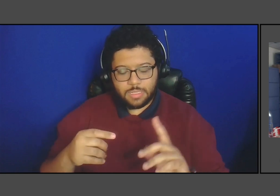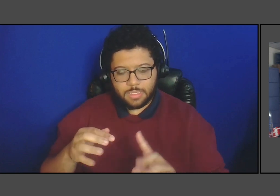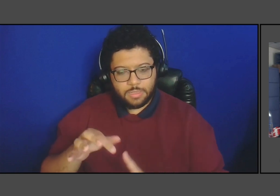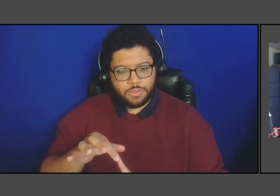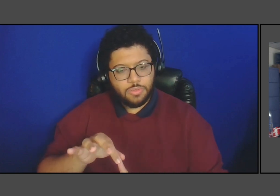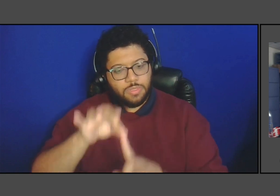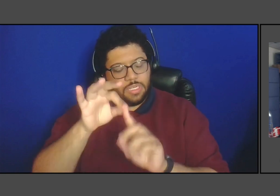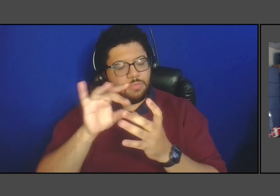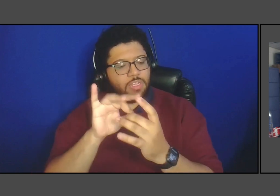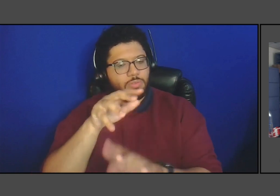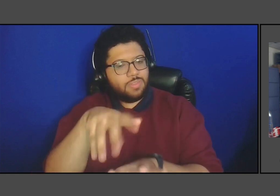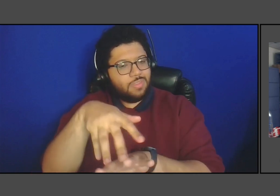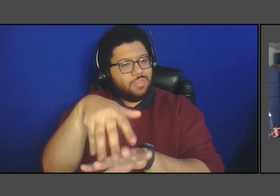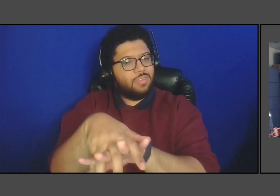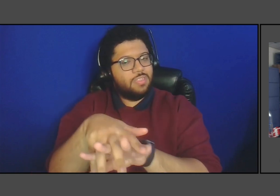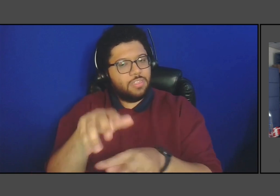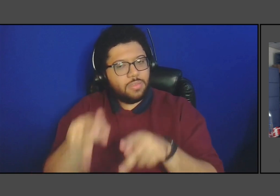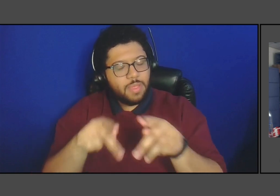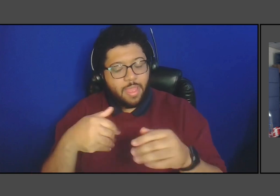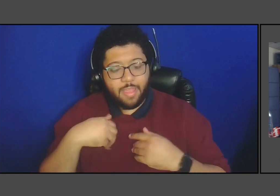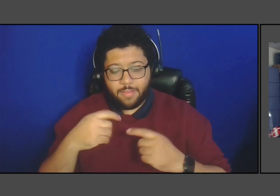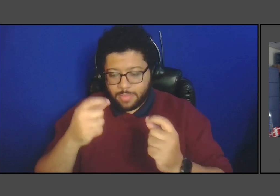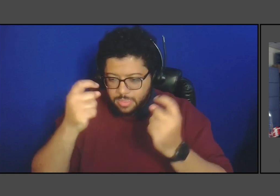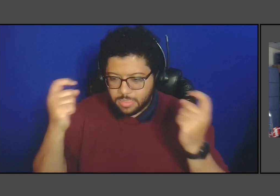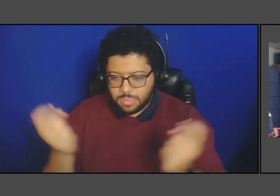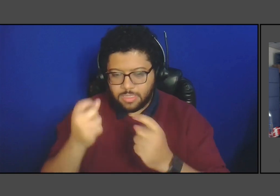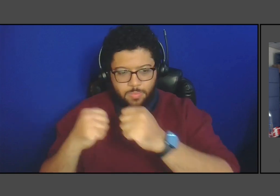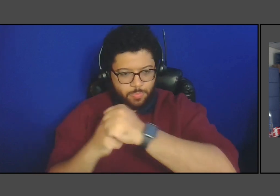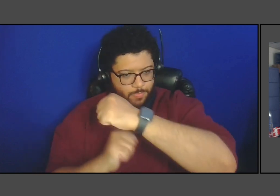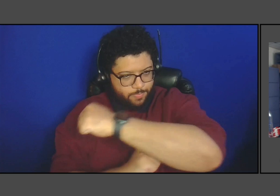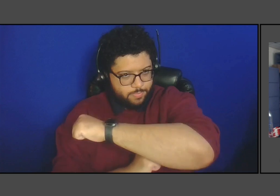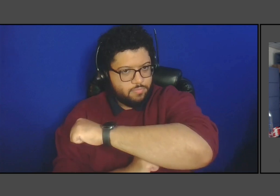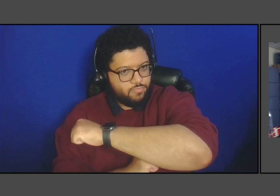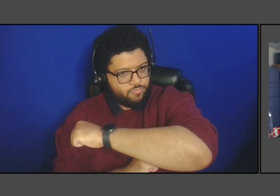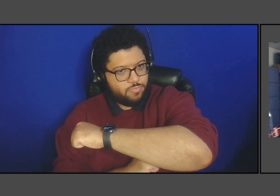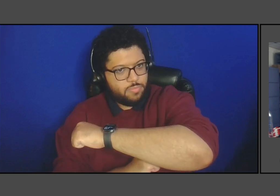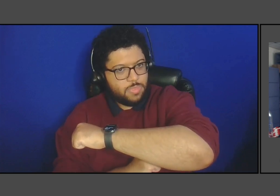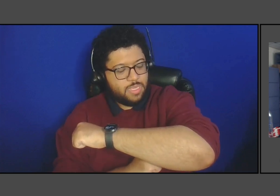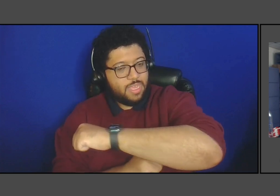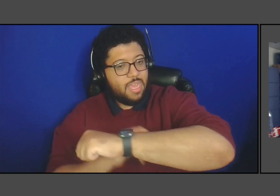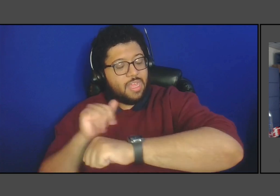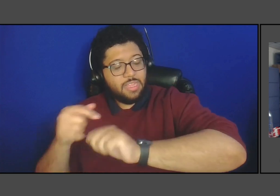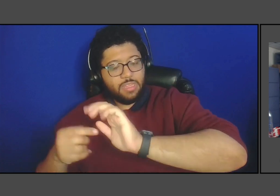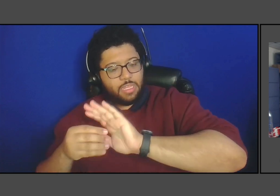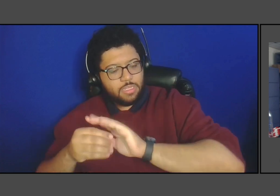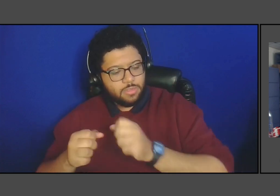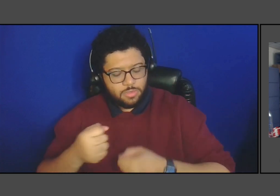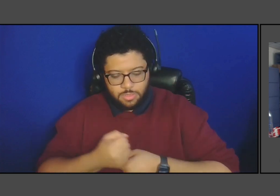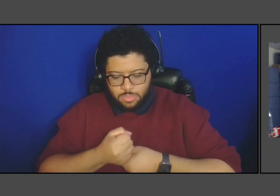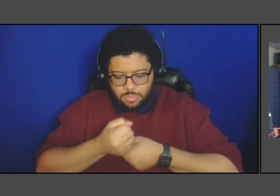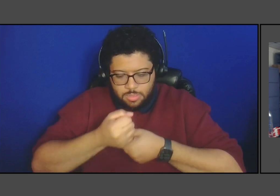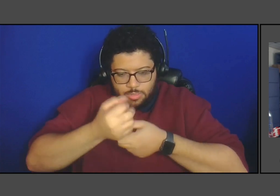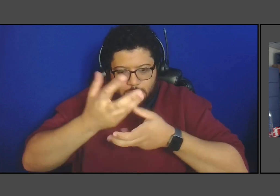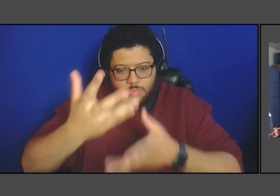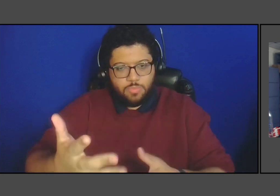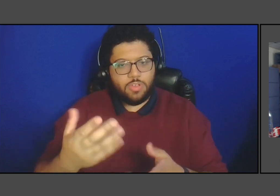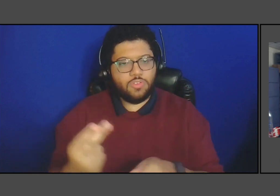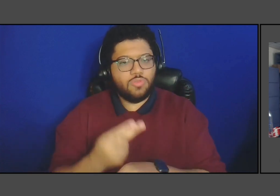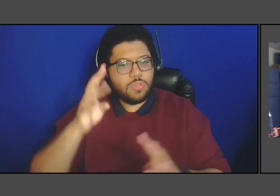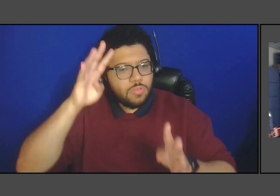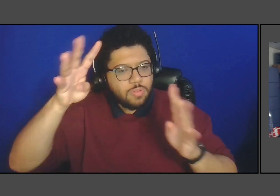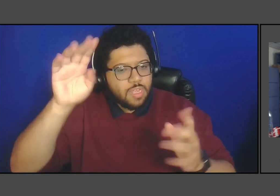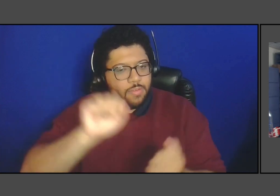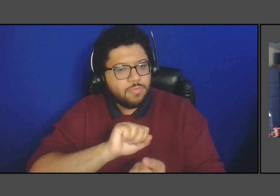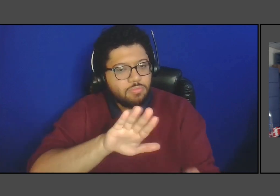that ceremonial foundation that then gets expressed creatively to inform our people of what's